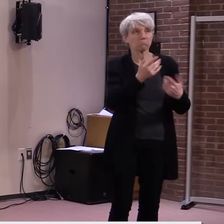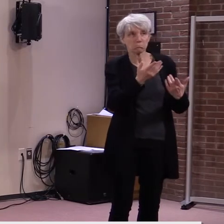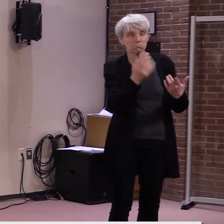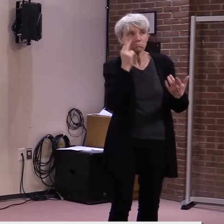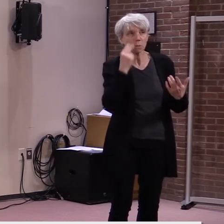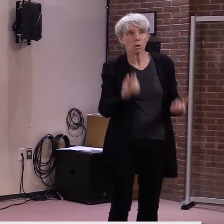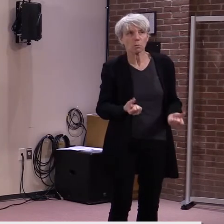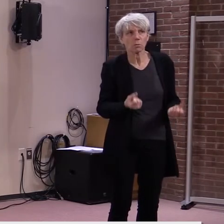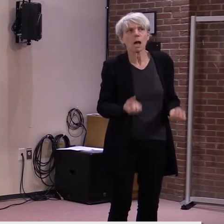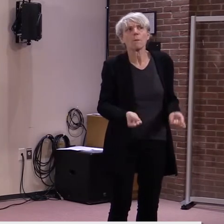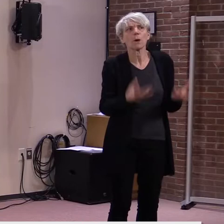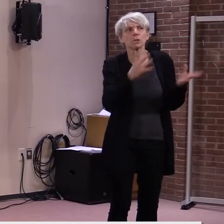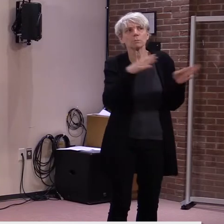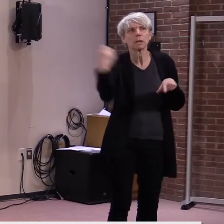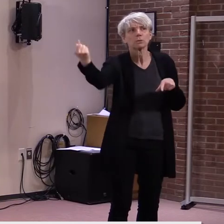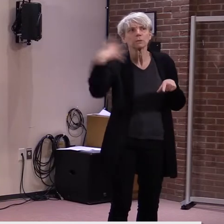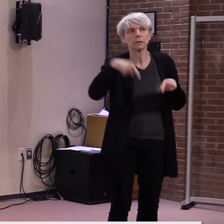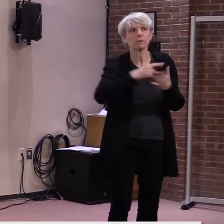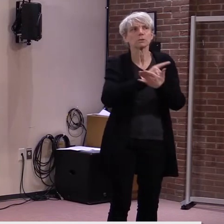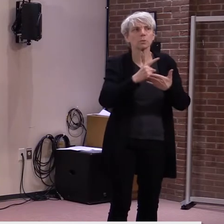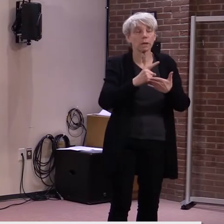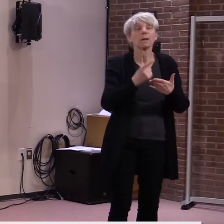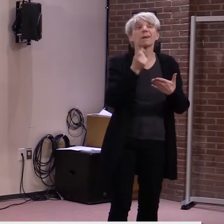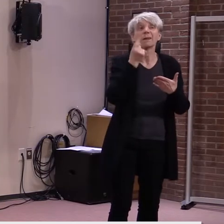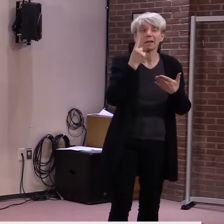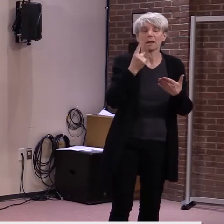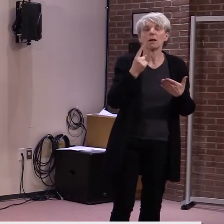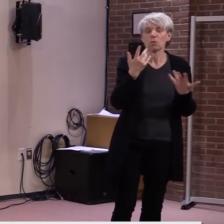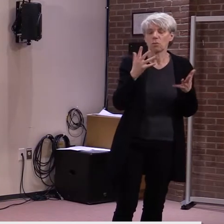allocation for this week, but we are requesting additional